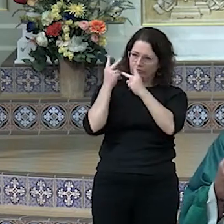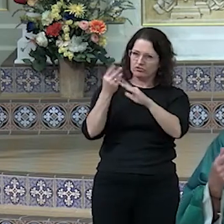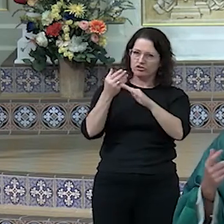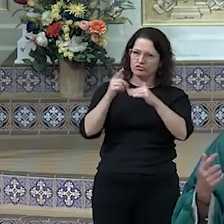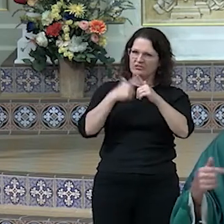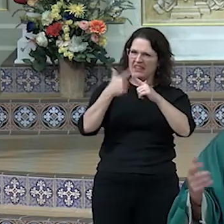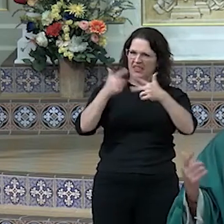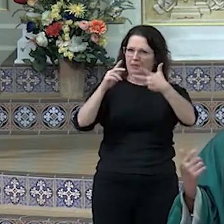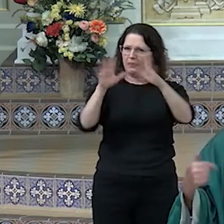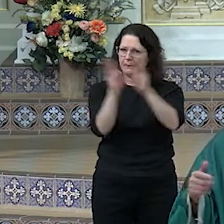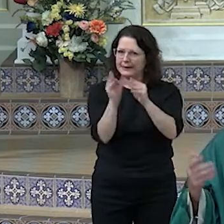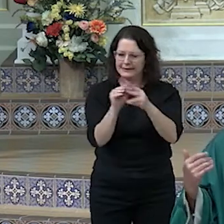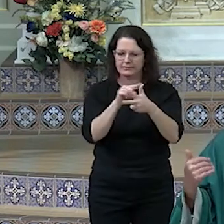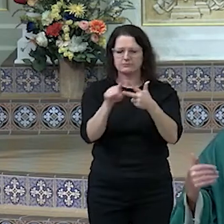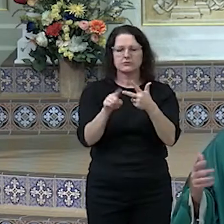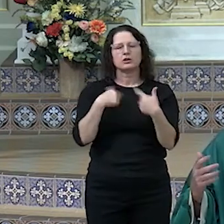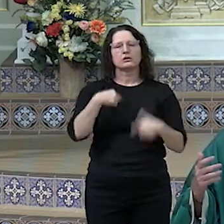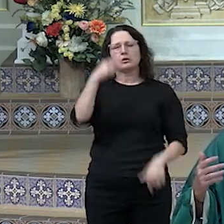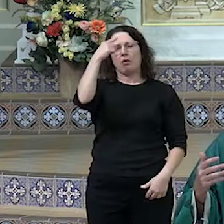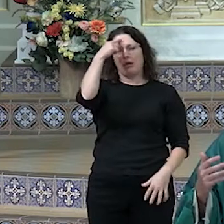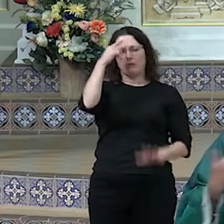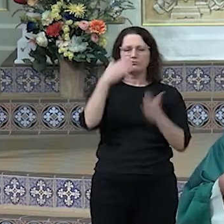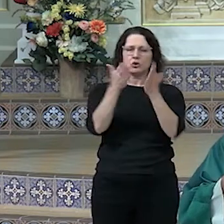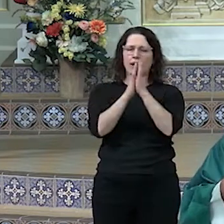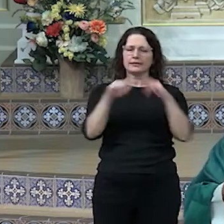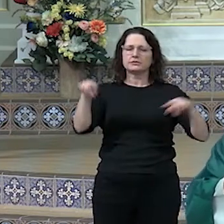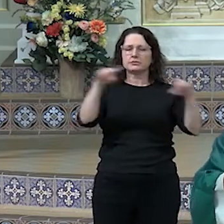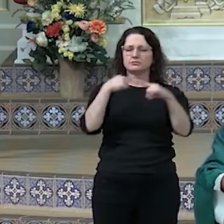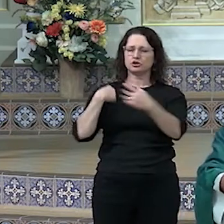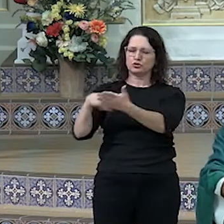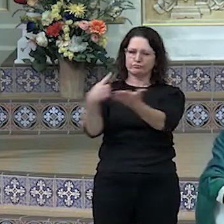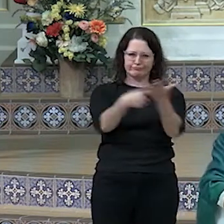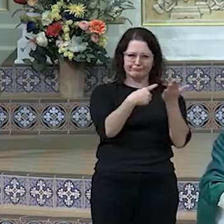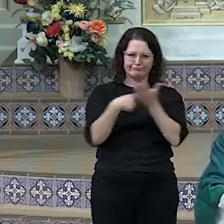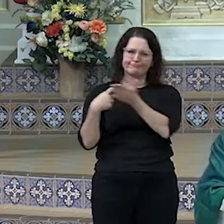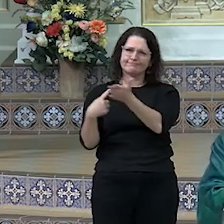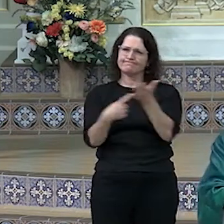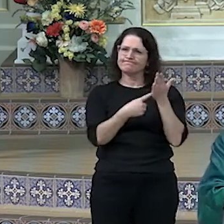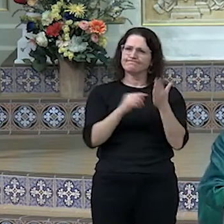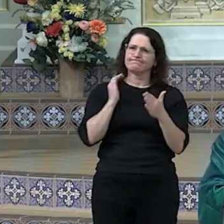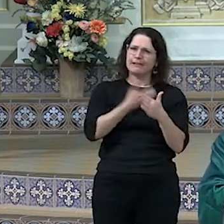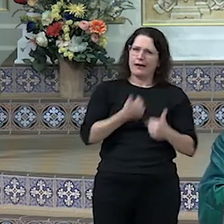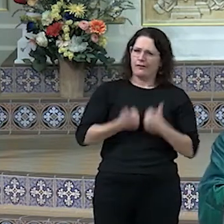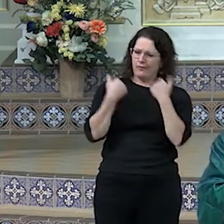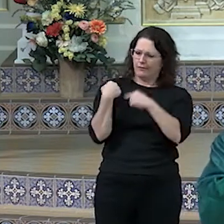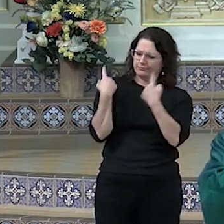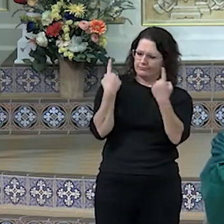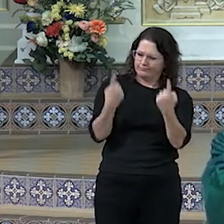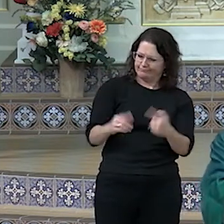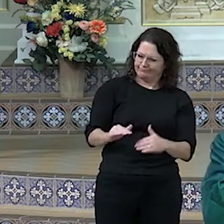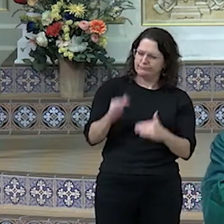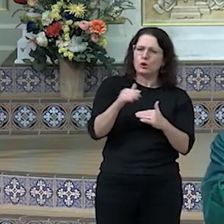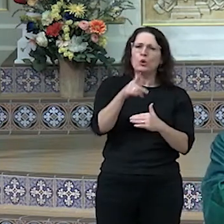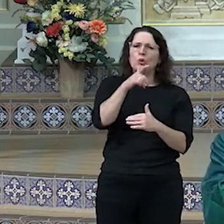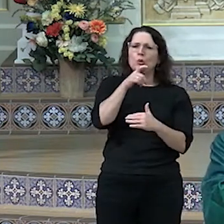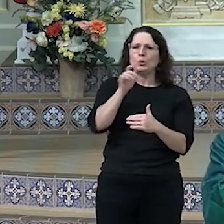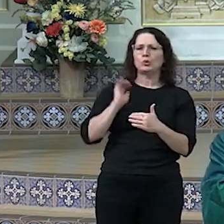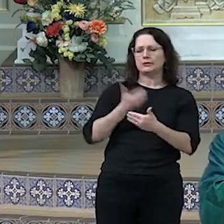us to think back our own lives, who has been a companion on our journey of